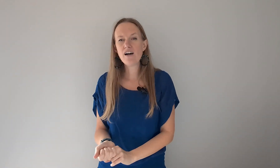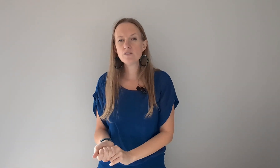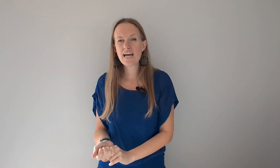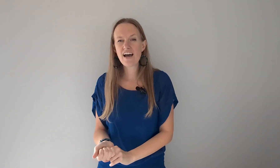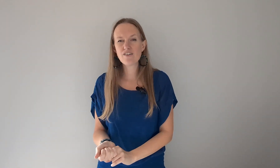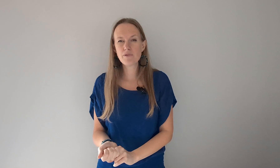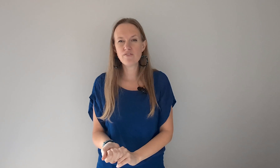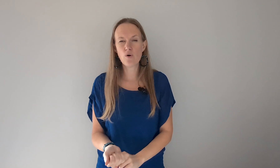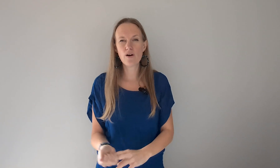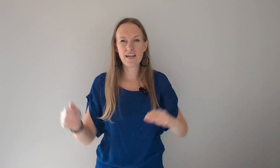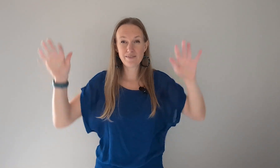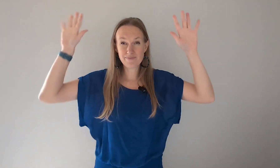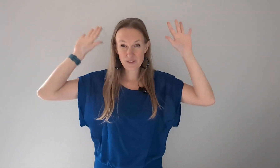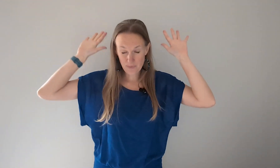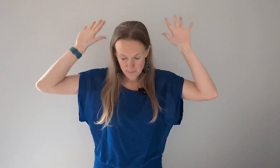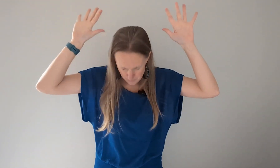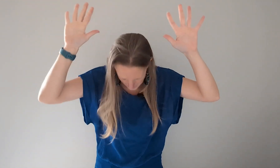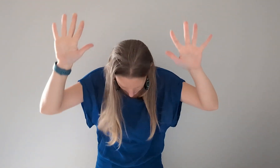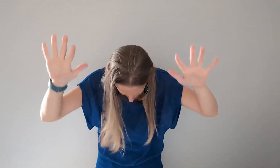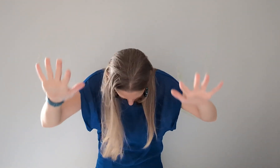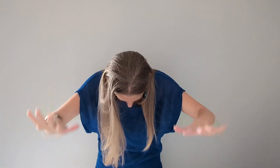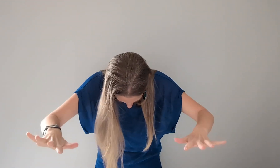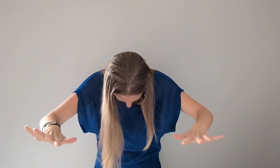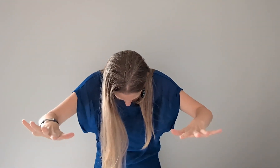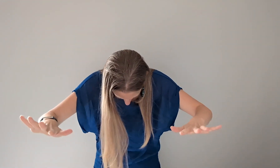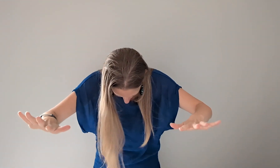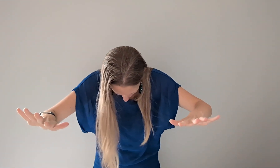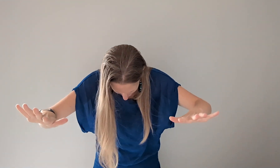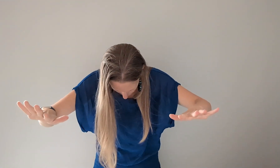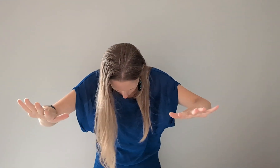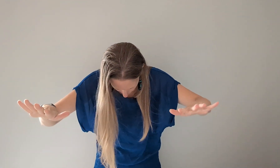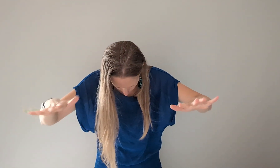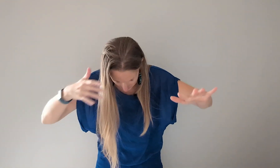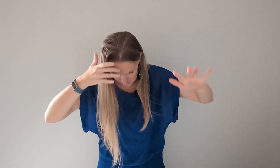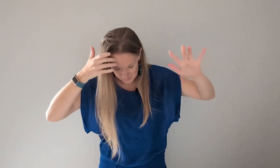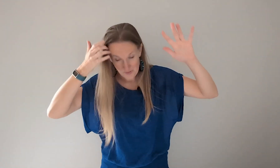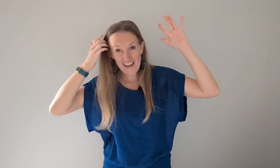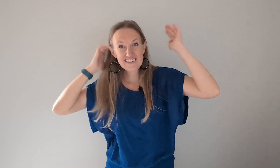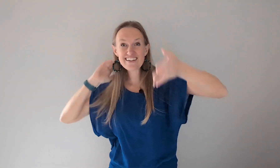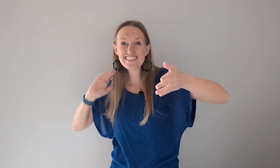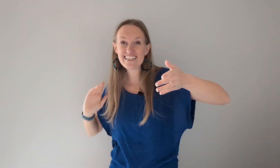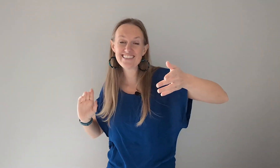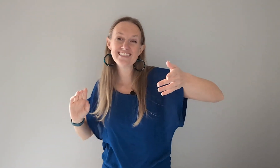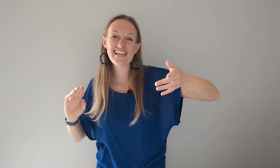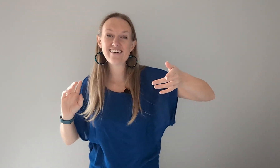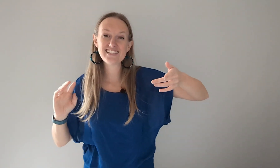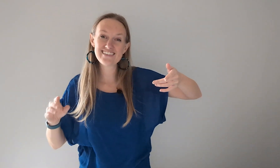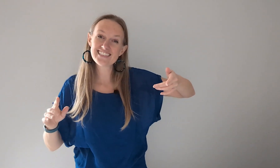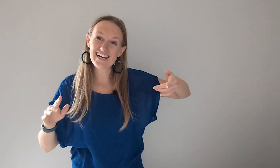Bow down before him. So bow down and then before him. So I actually got a chance to see how Sarah